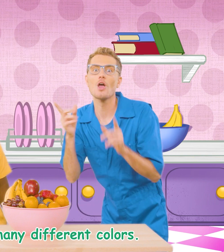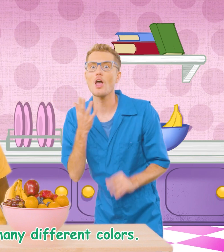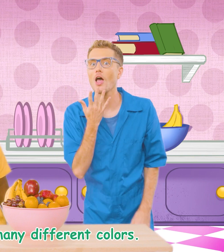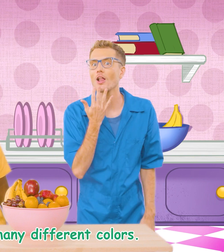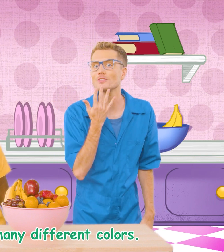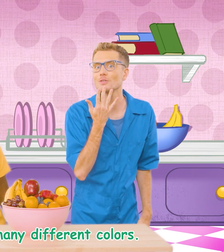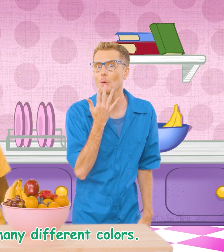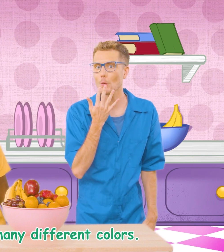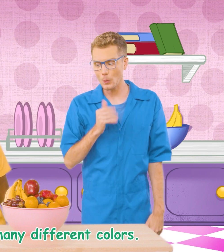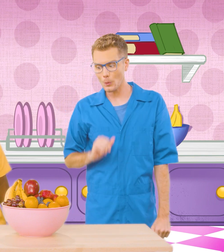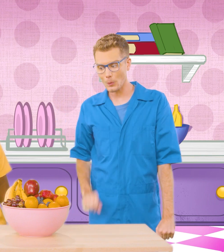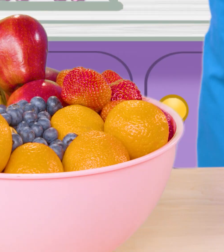colors.